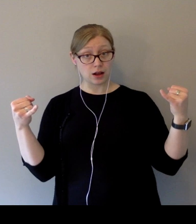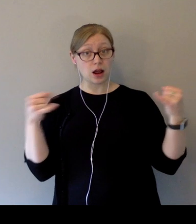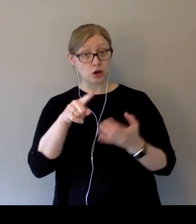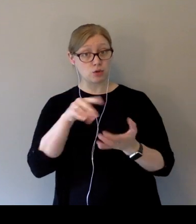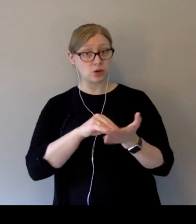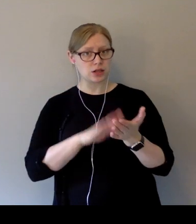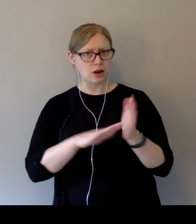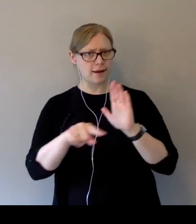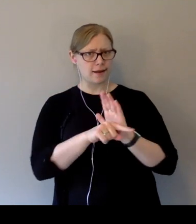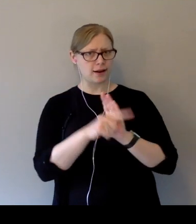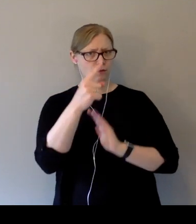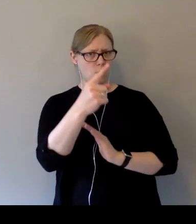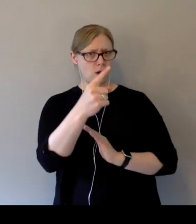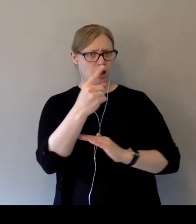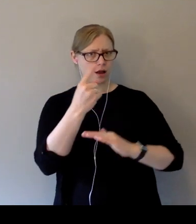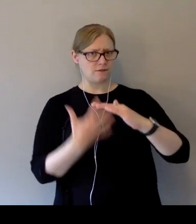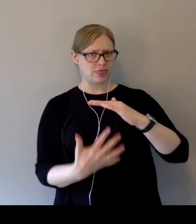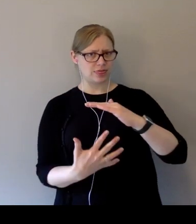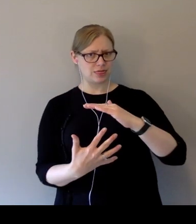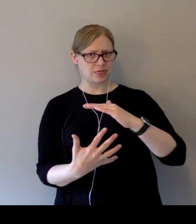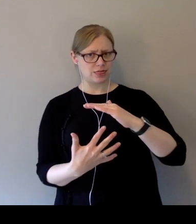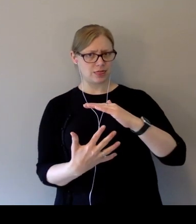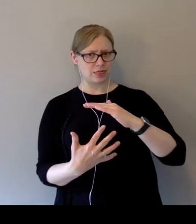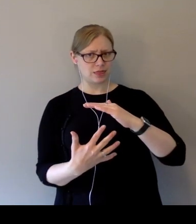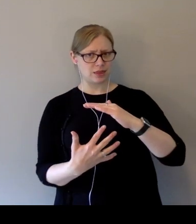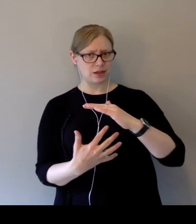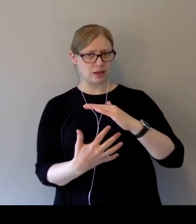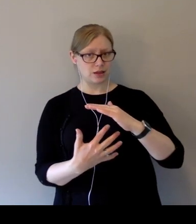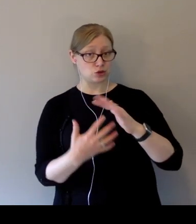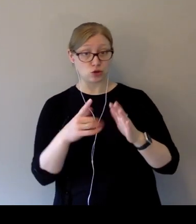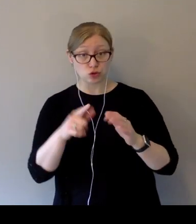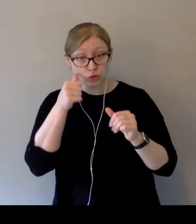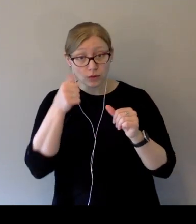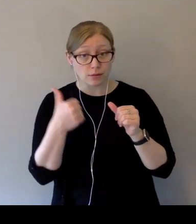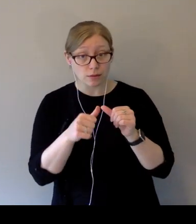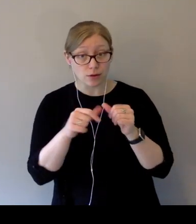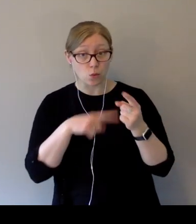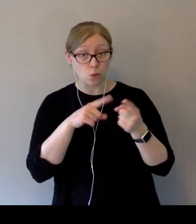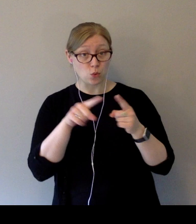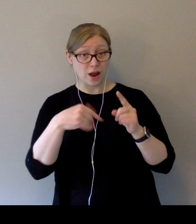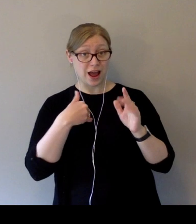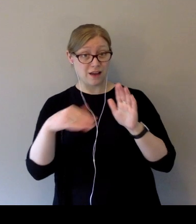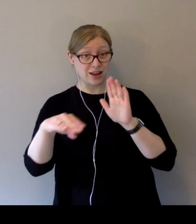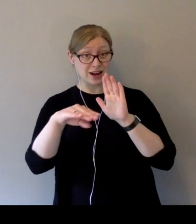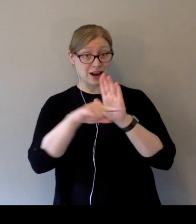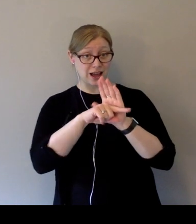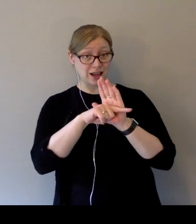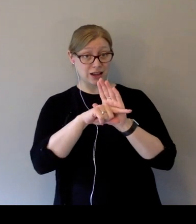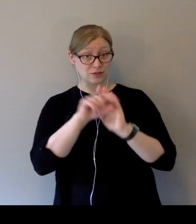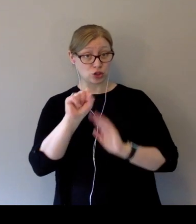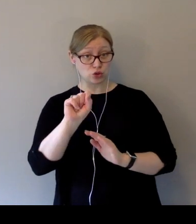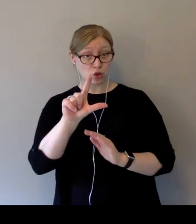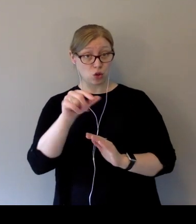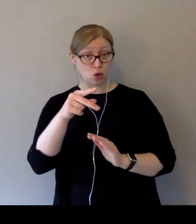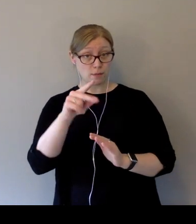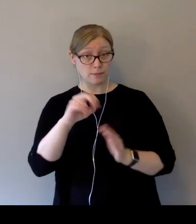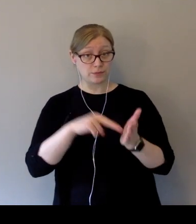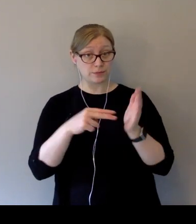-1/5. So the all I'm going to say about that is, remember, when you have a negative slope, your line should be going